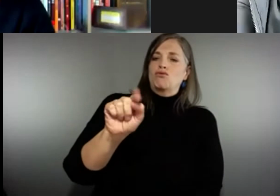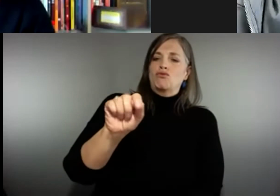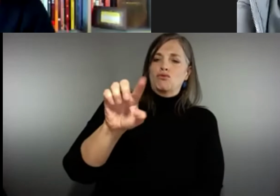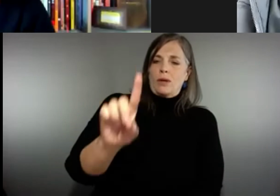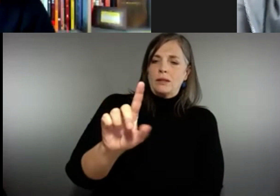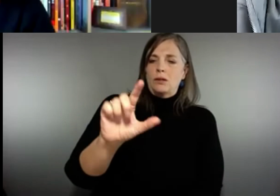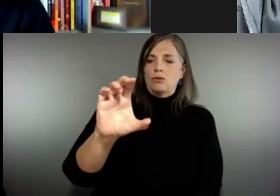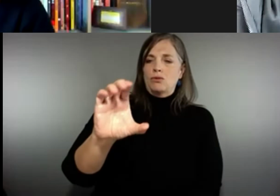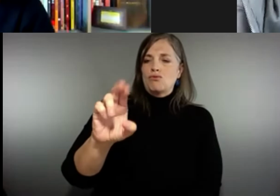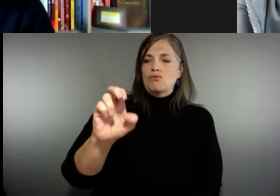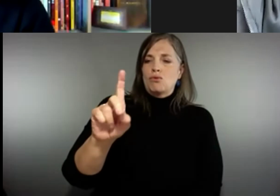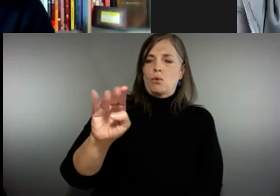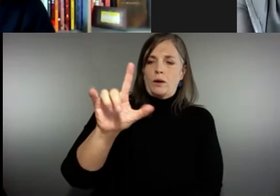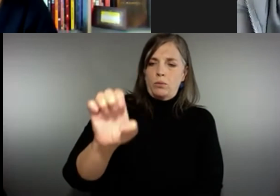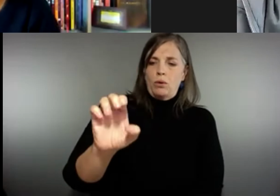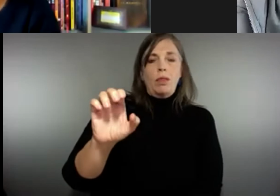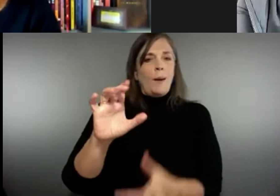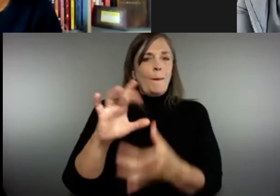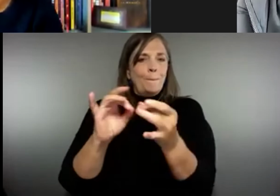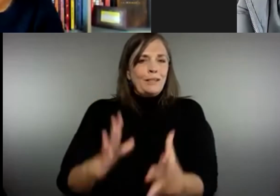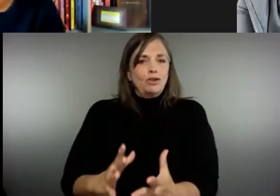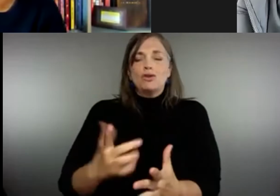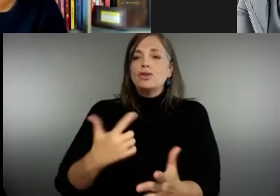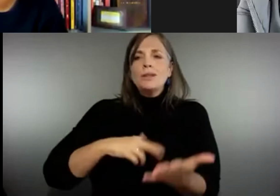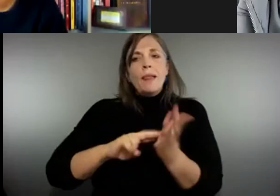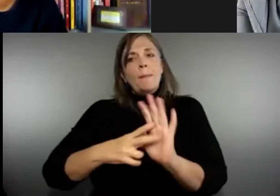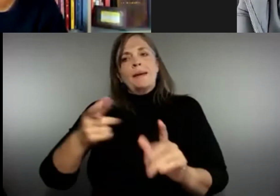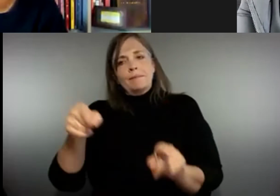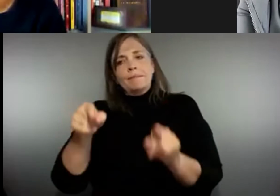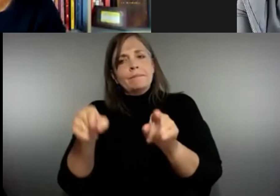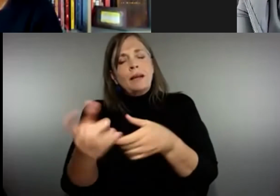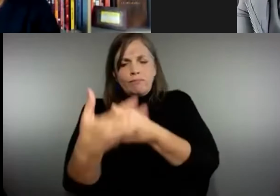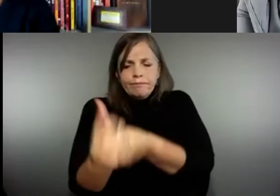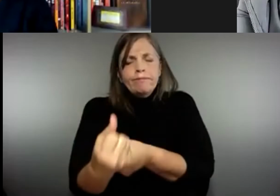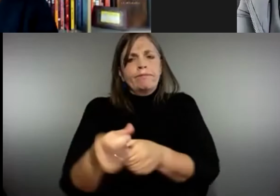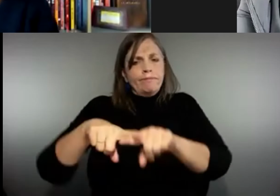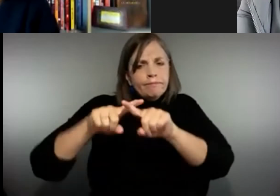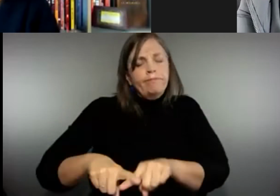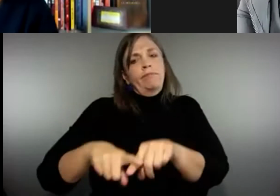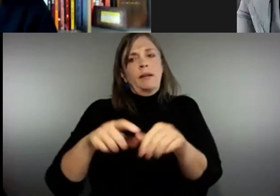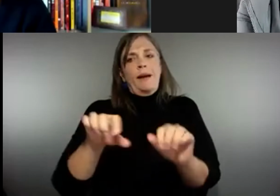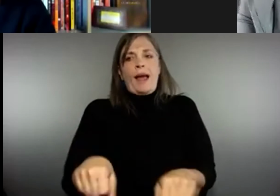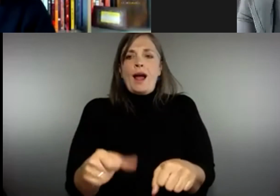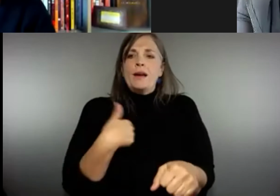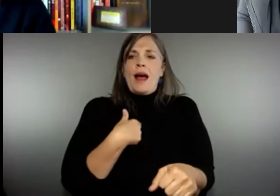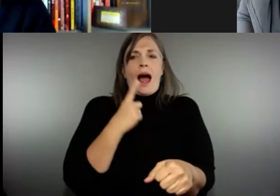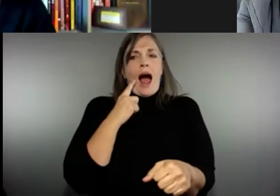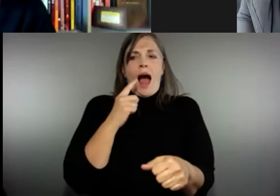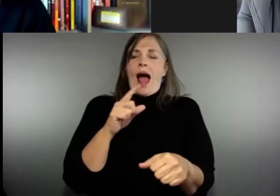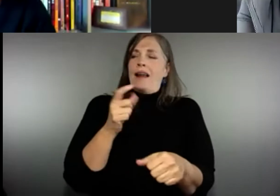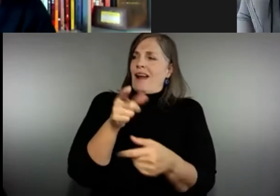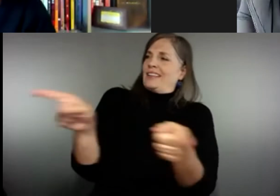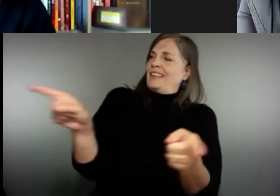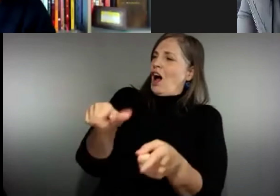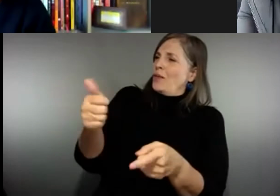you know i i think that that that is a really important thing for for the sector to hold on to and recognize and